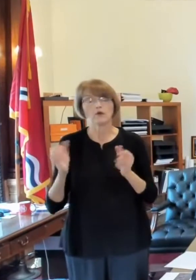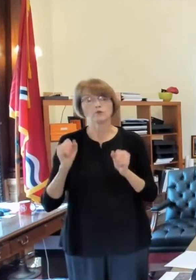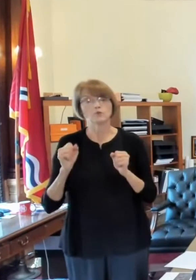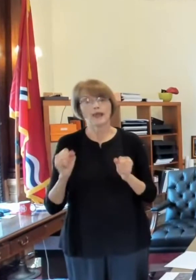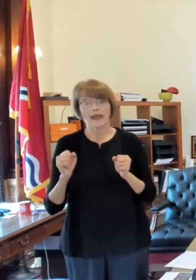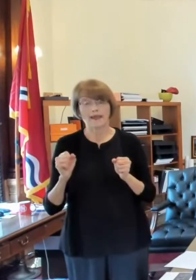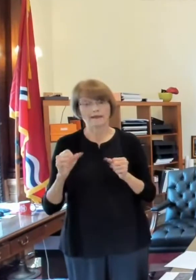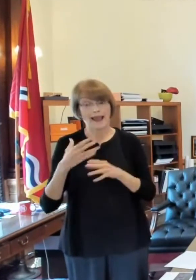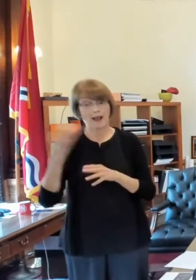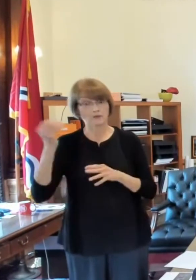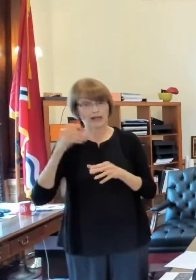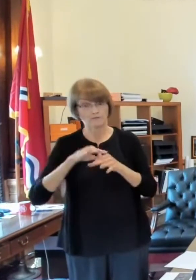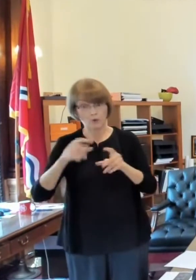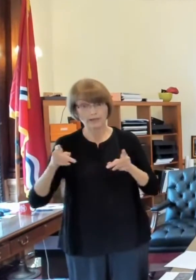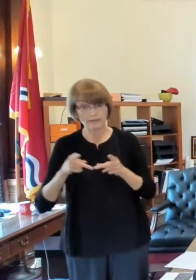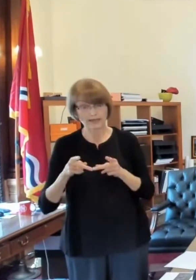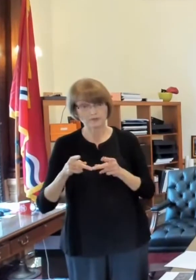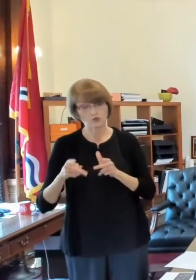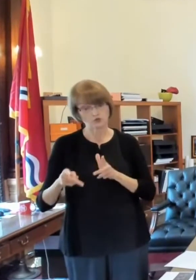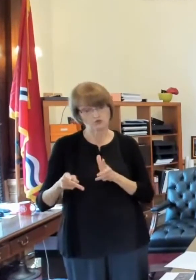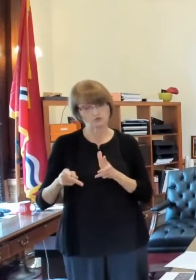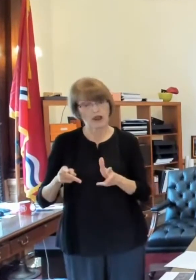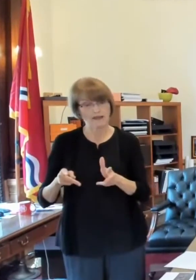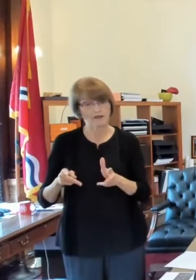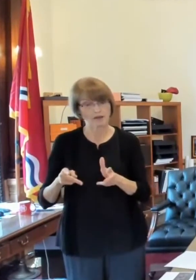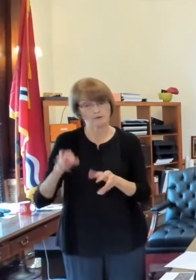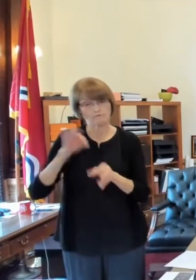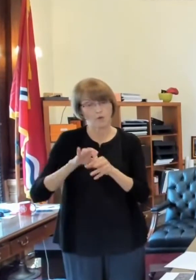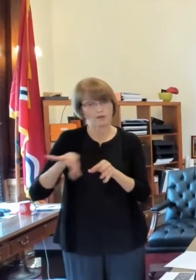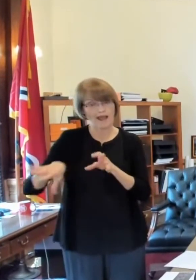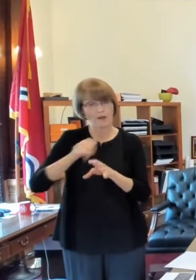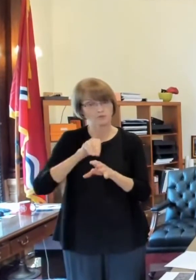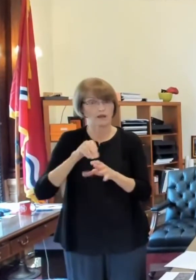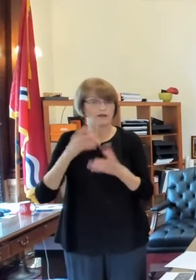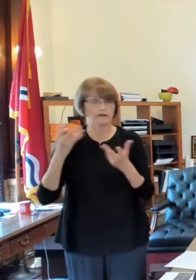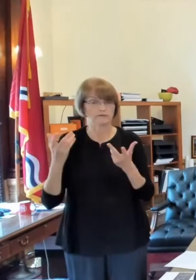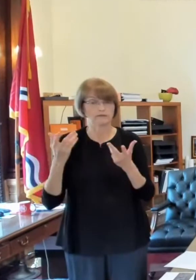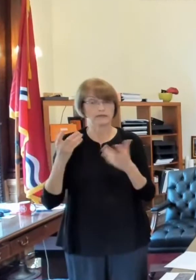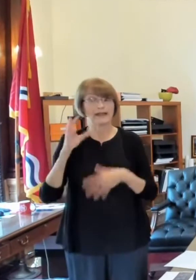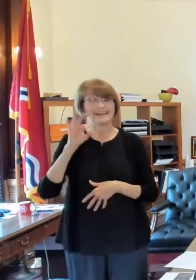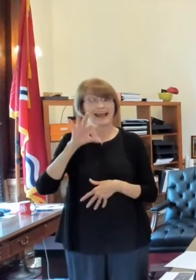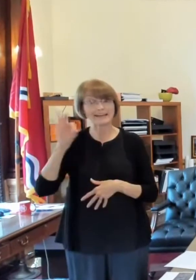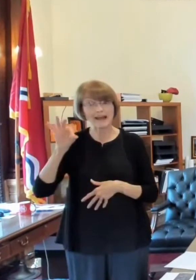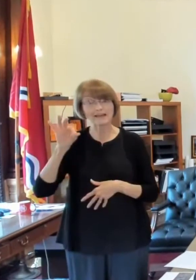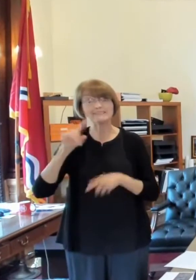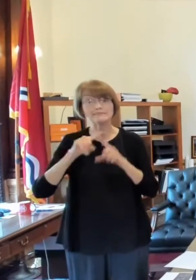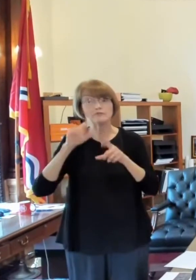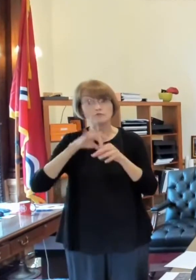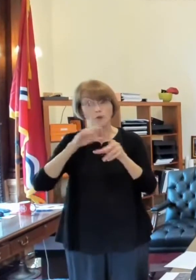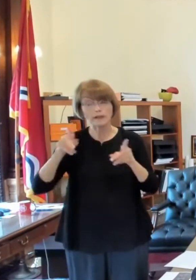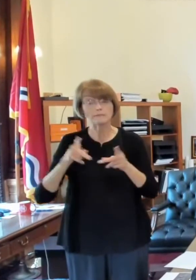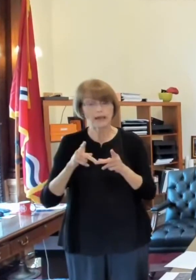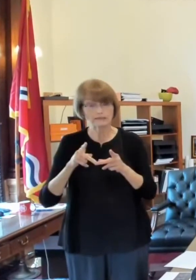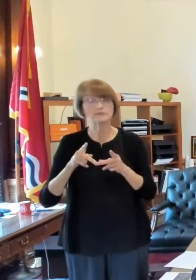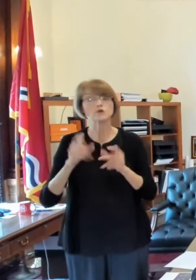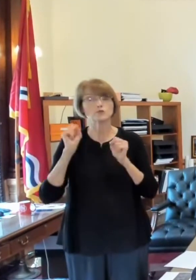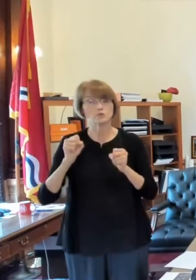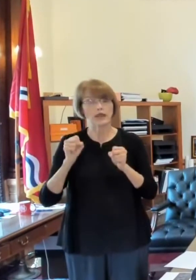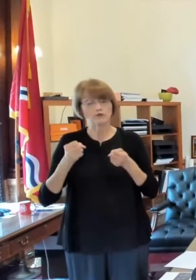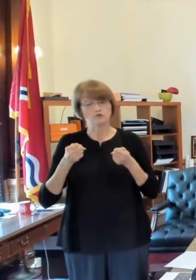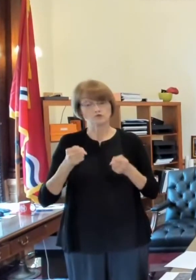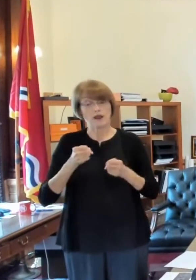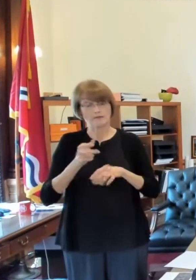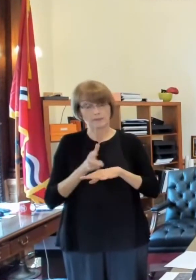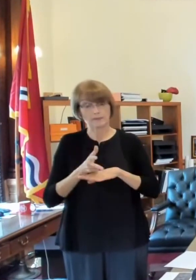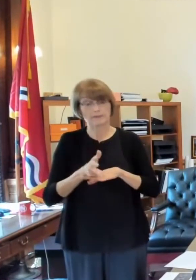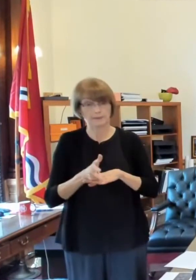voting that is available at all polls. So the 99 polls that are available across metro area, those